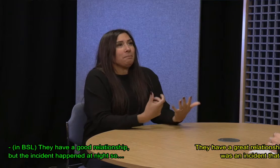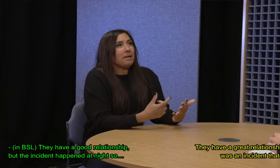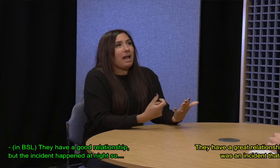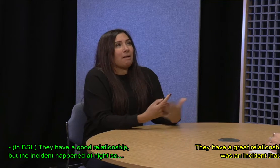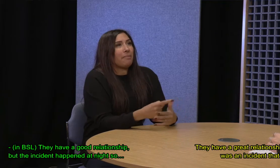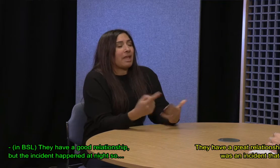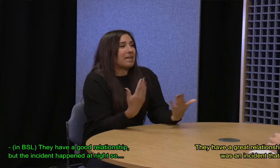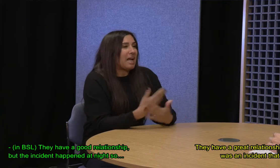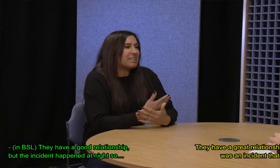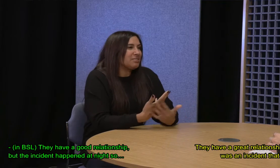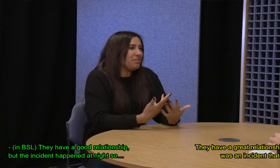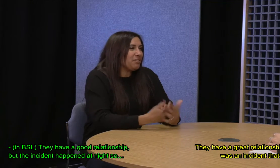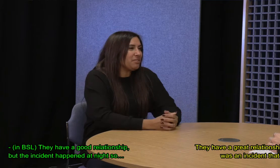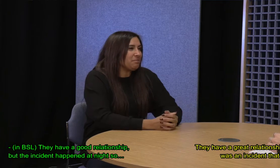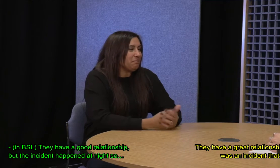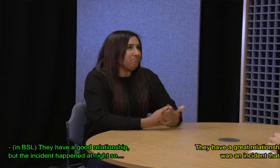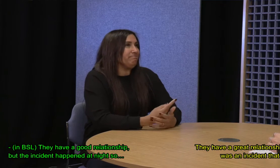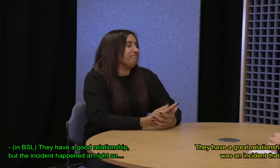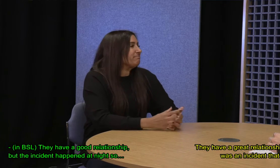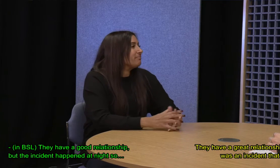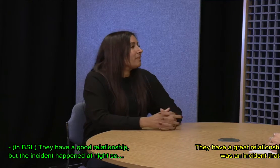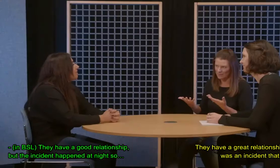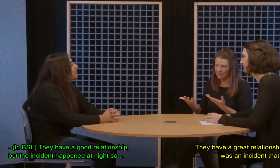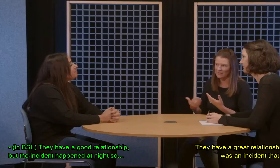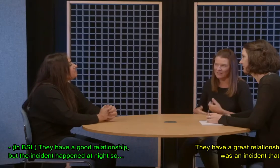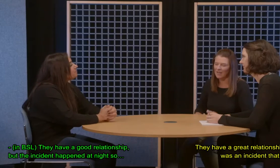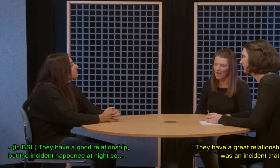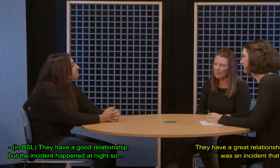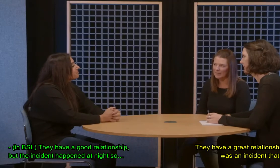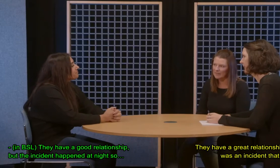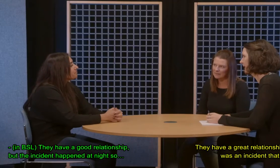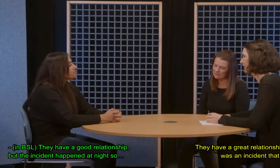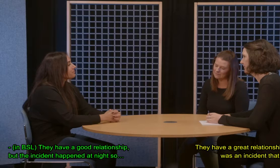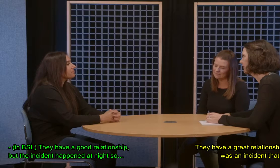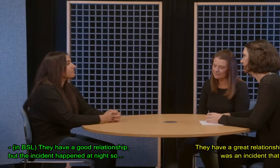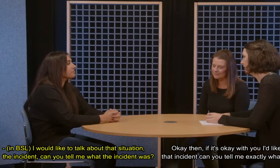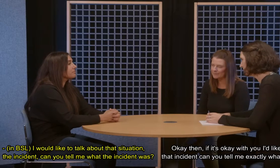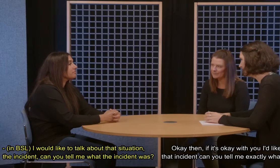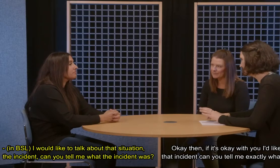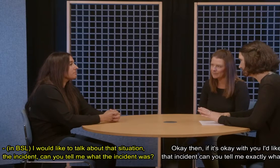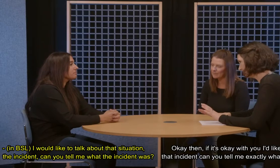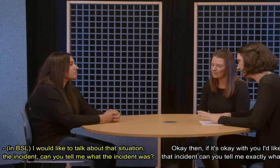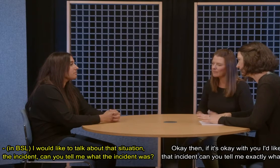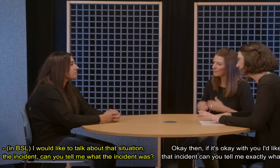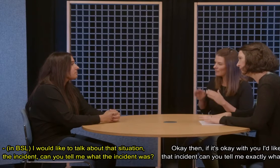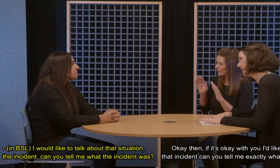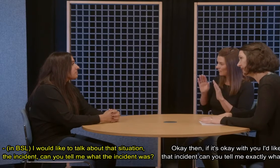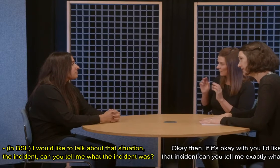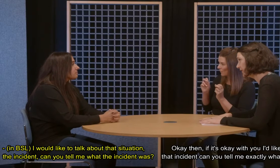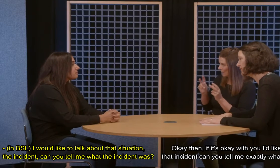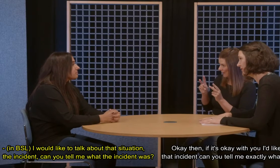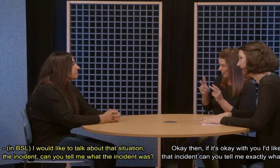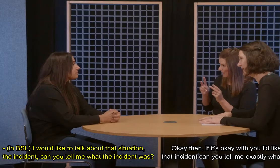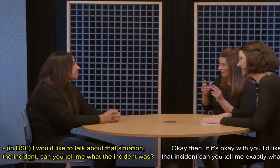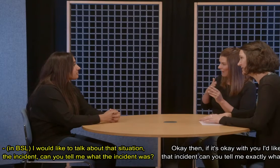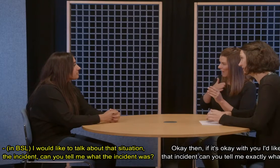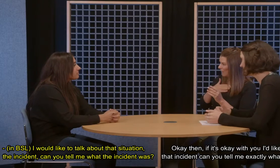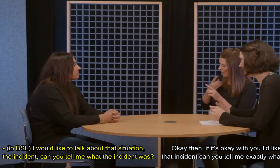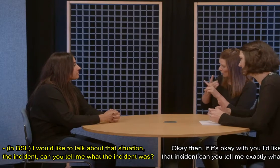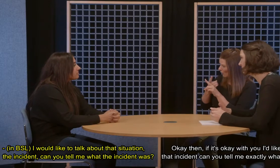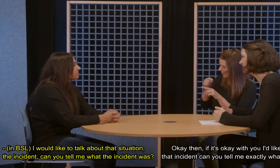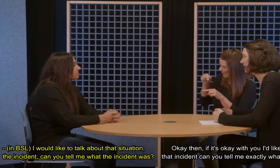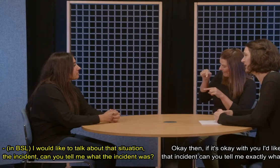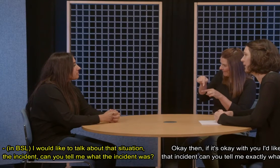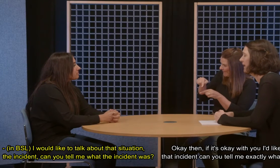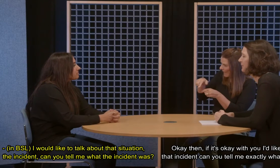relationship. But there was an incident that happened. Okay, then if it's okay with you, I'd like to focus on that incident.